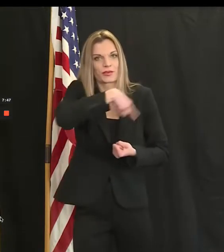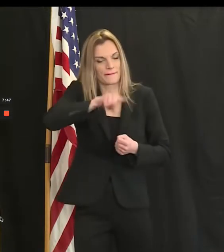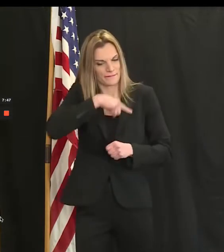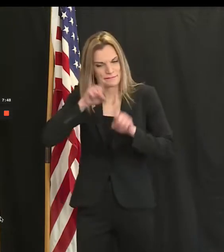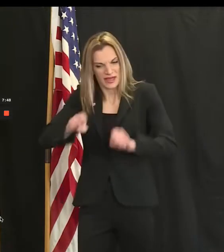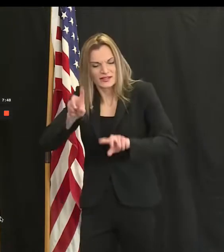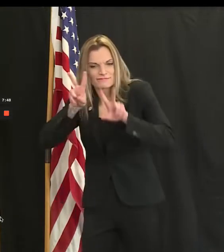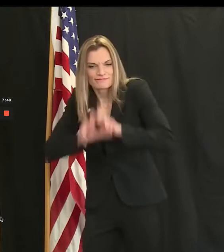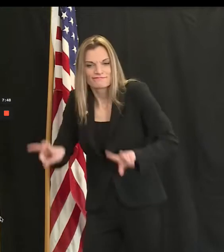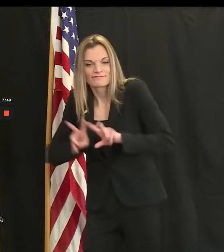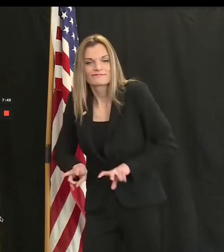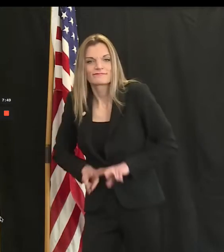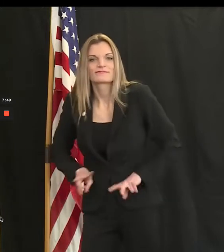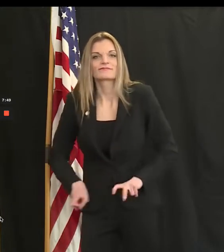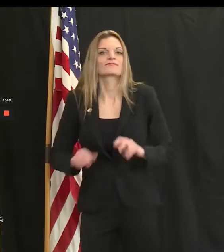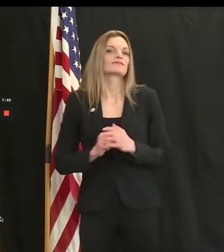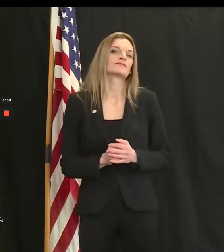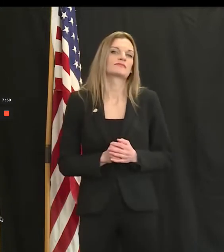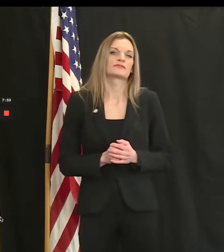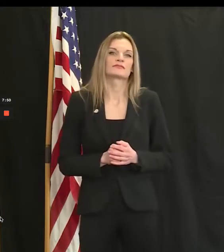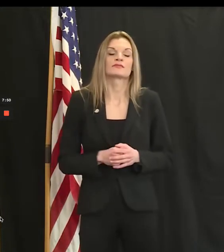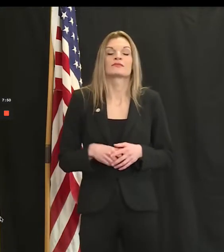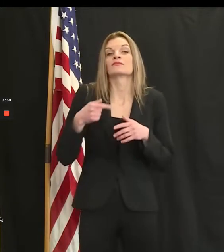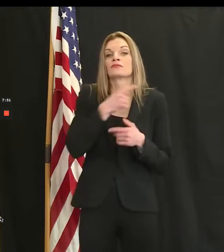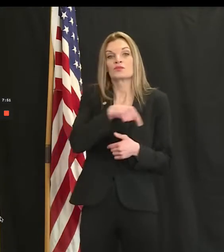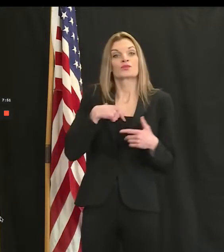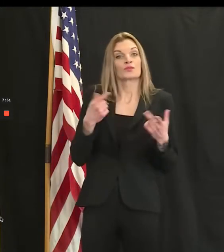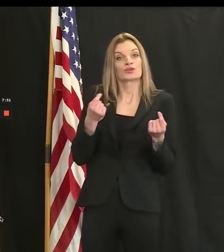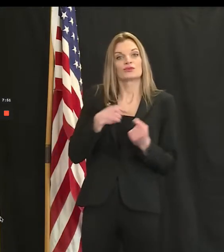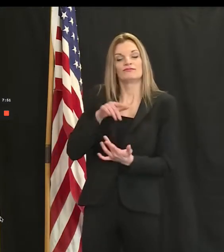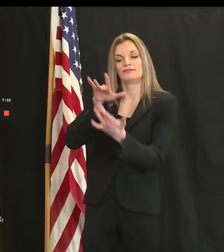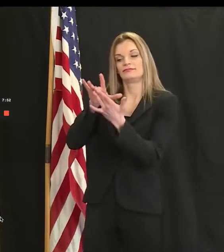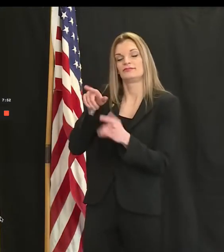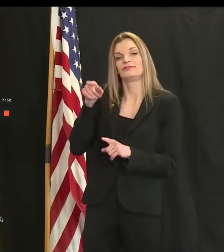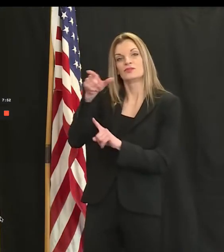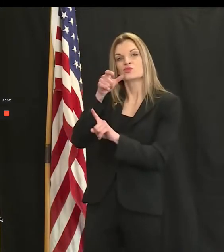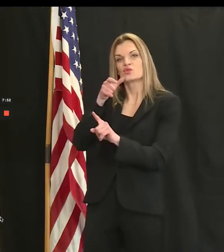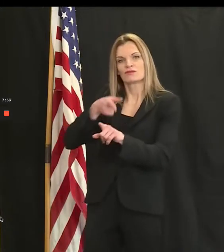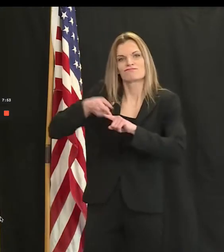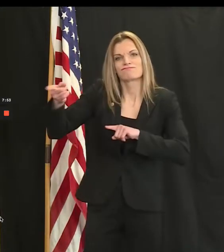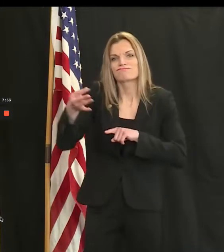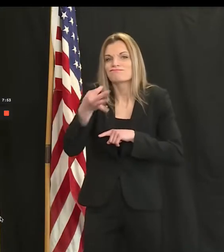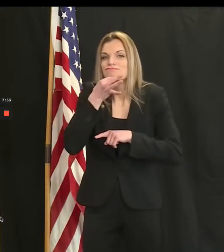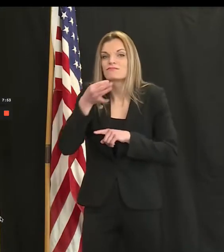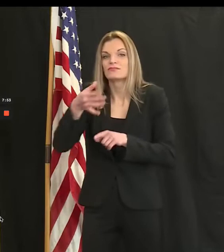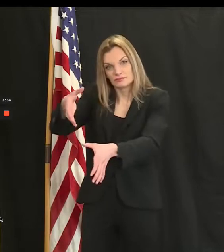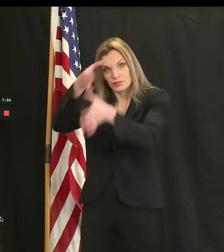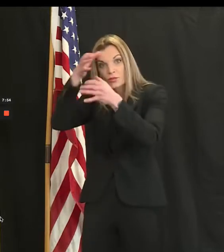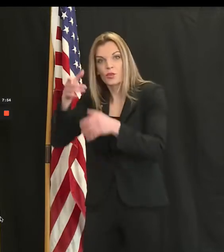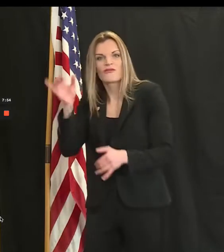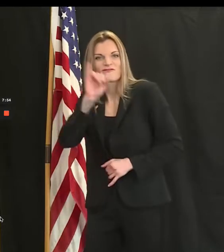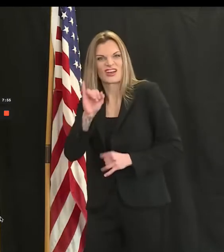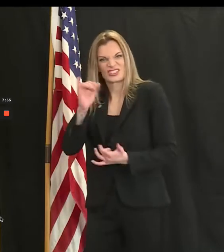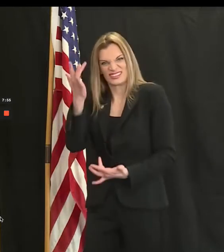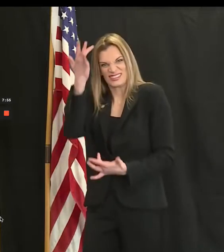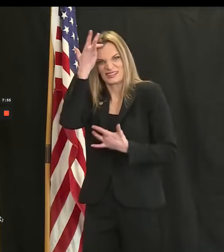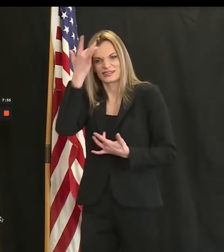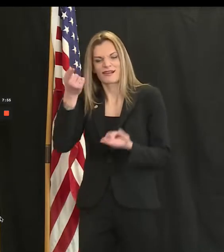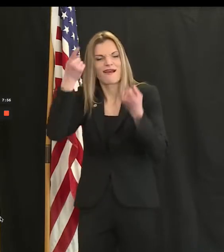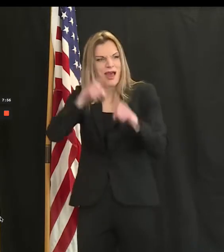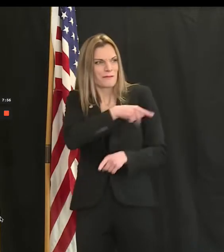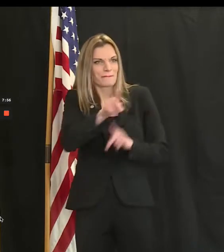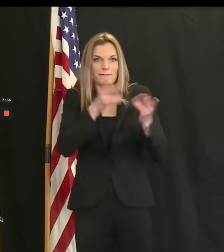of world-renowned infectious disease experts to study the deaths in this case and to study the deaths in Flint